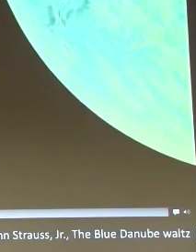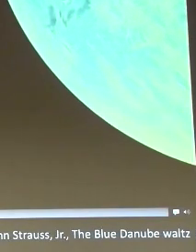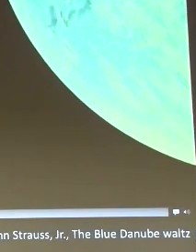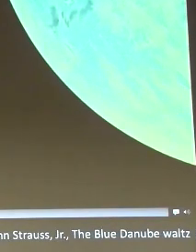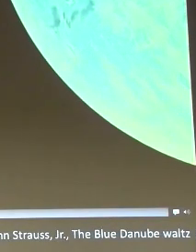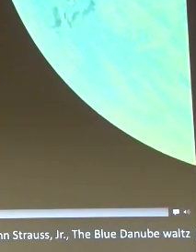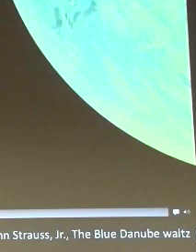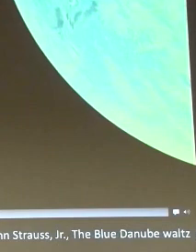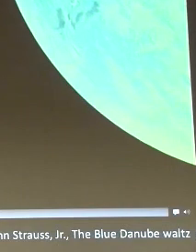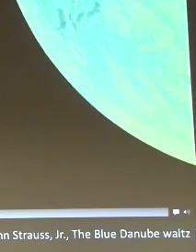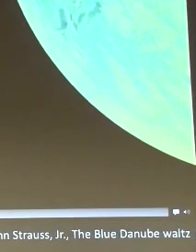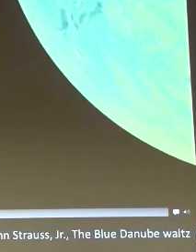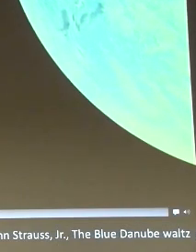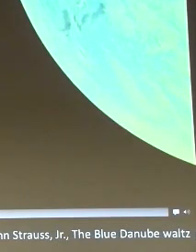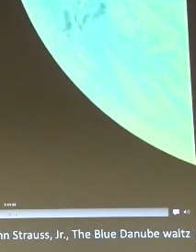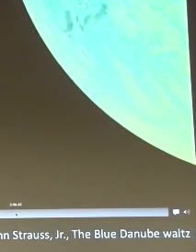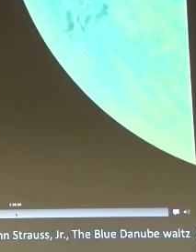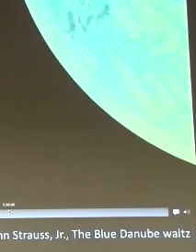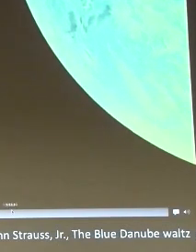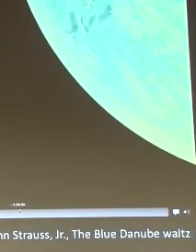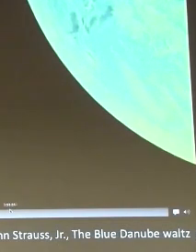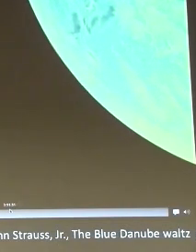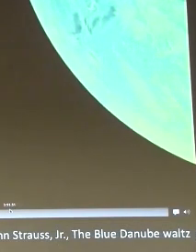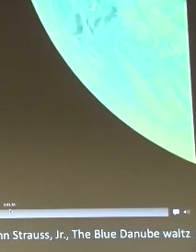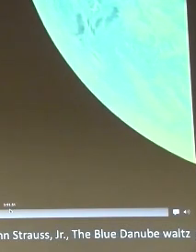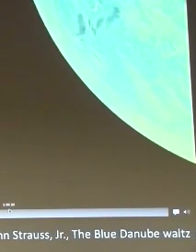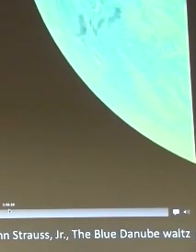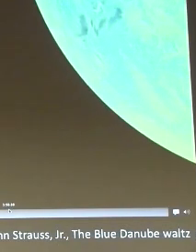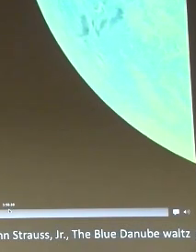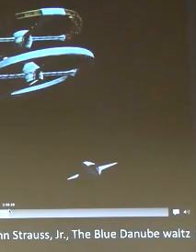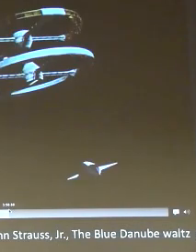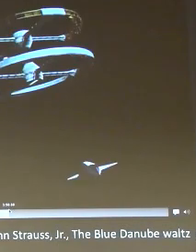One other thing I'll mention about this scene.